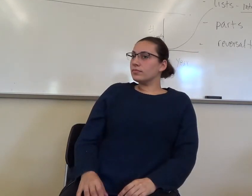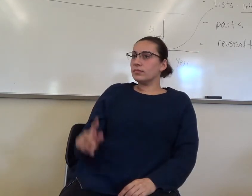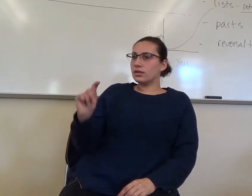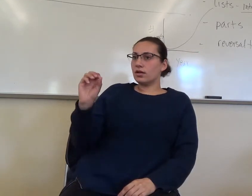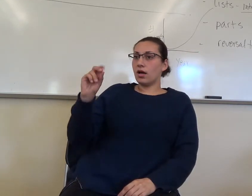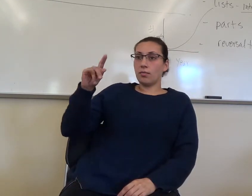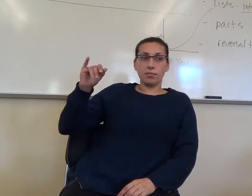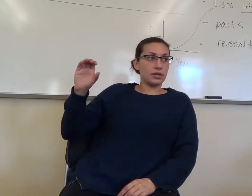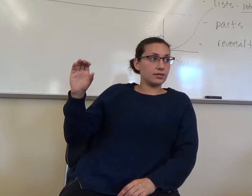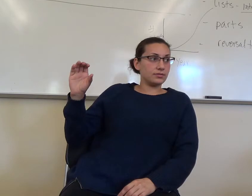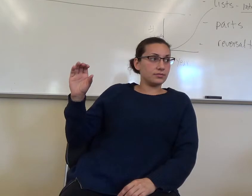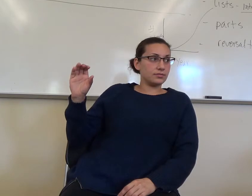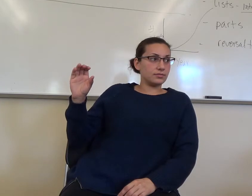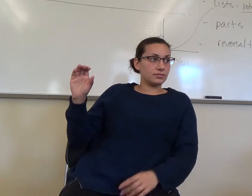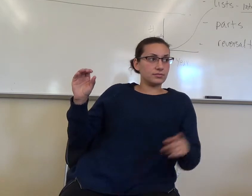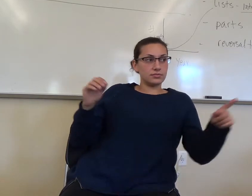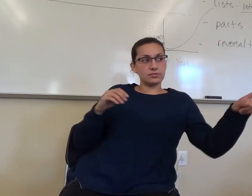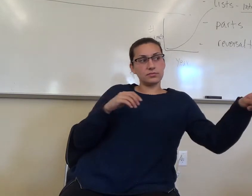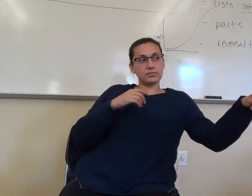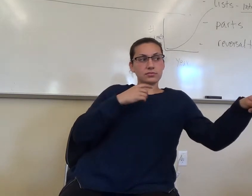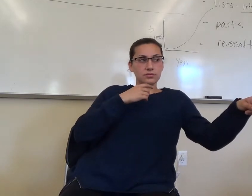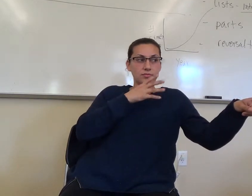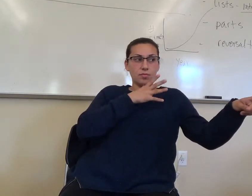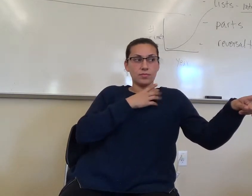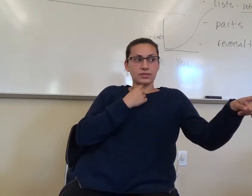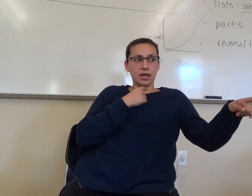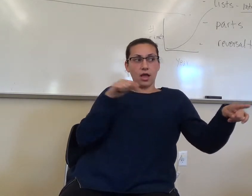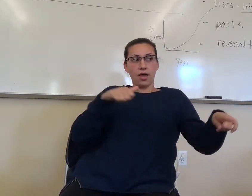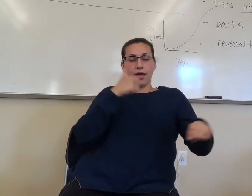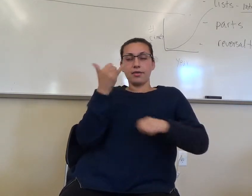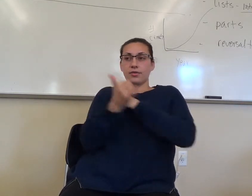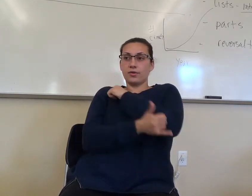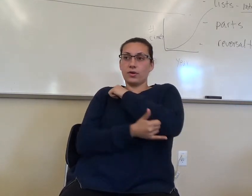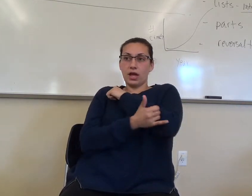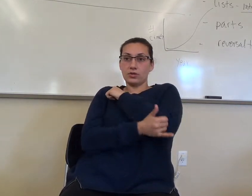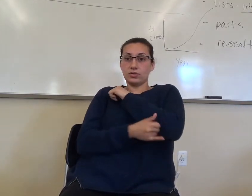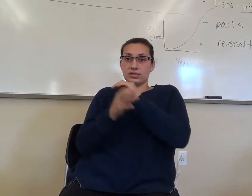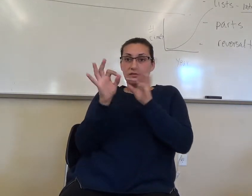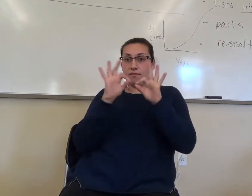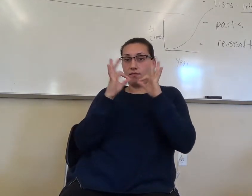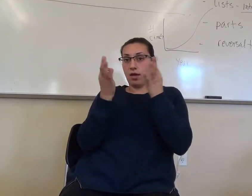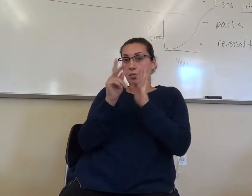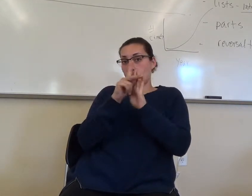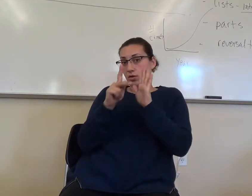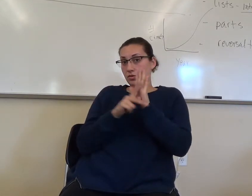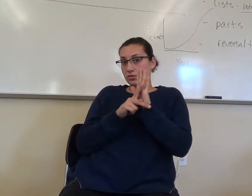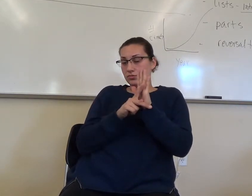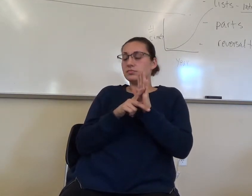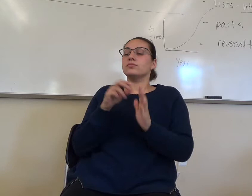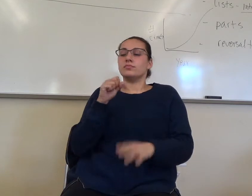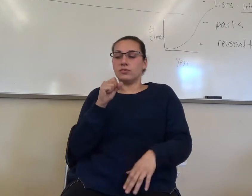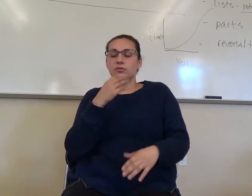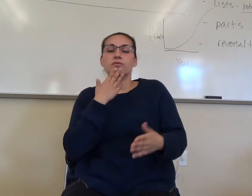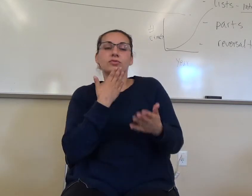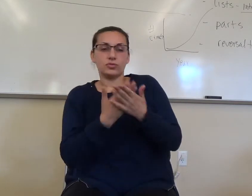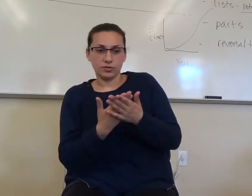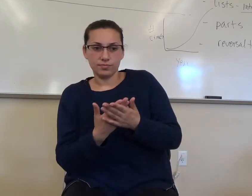Yes, Other countries, family okay, policy. good. Other countries,